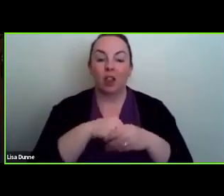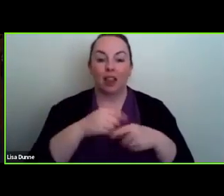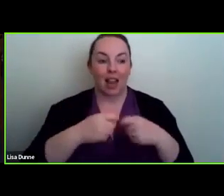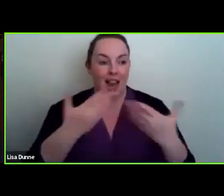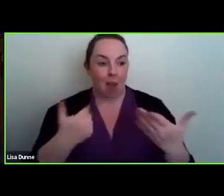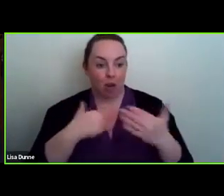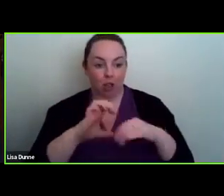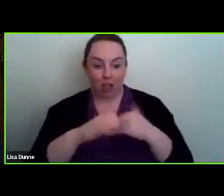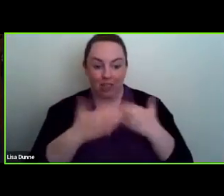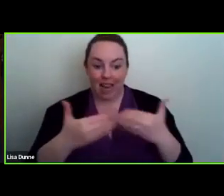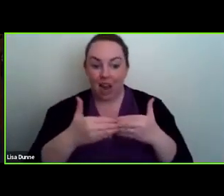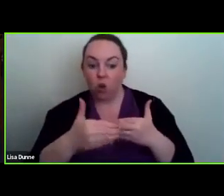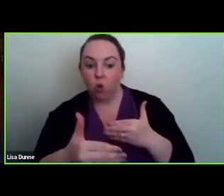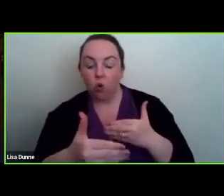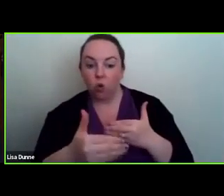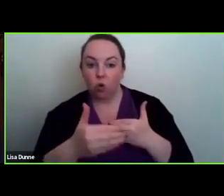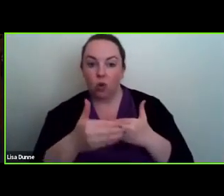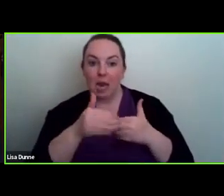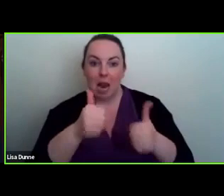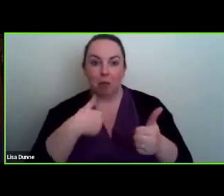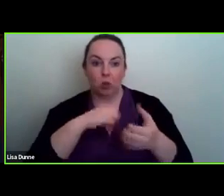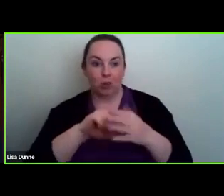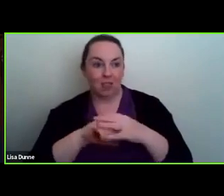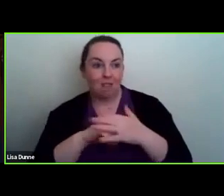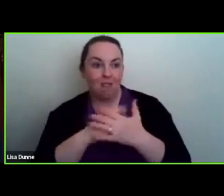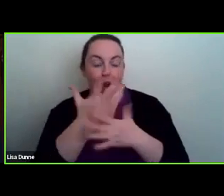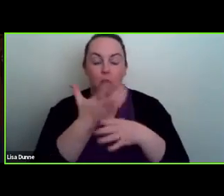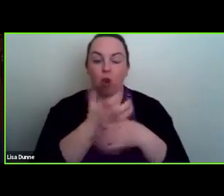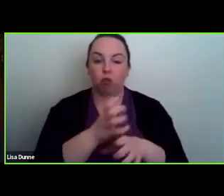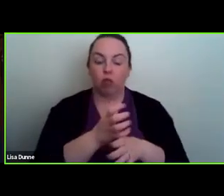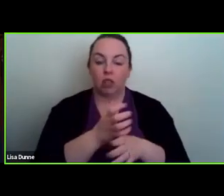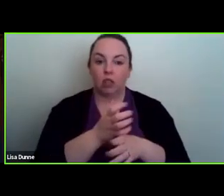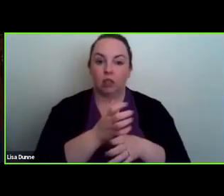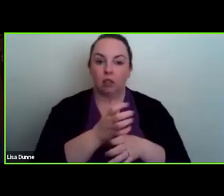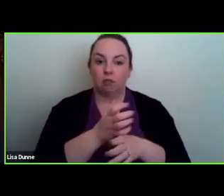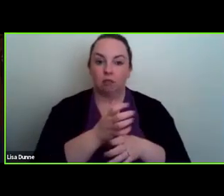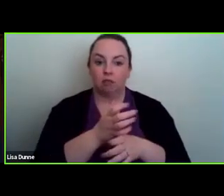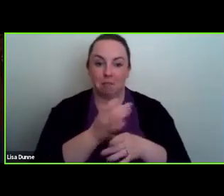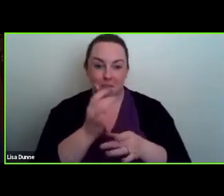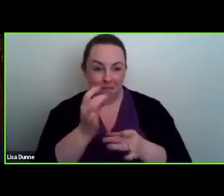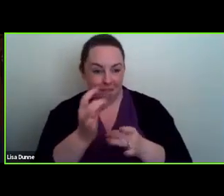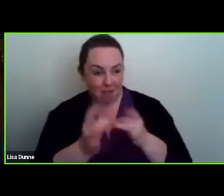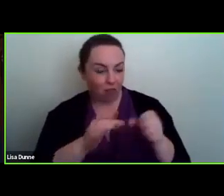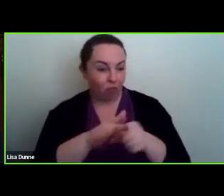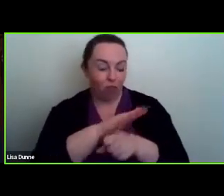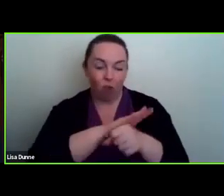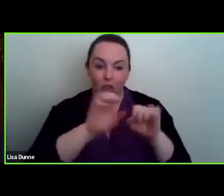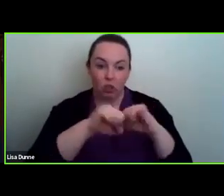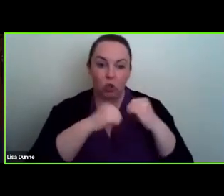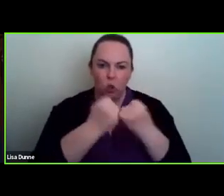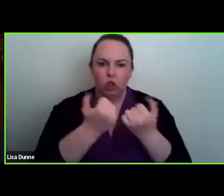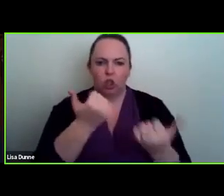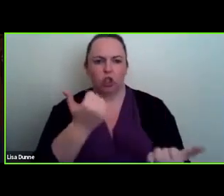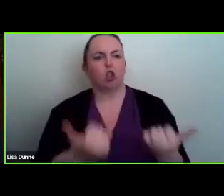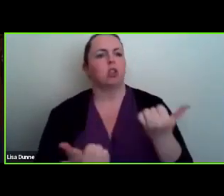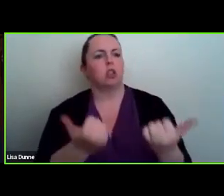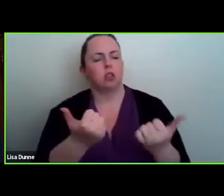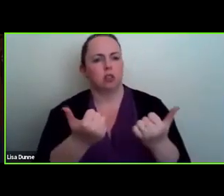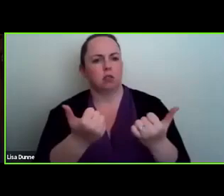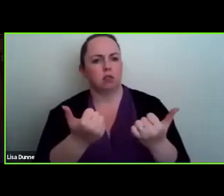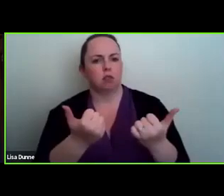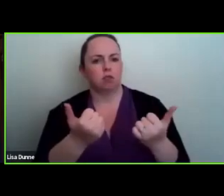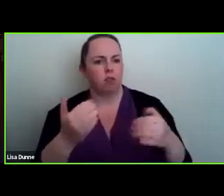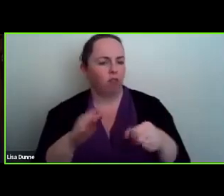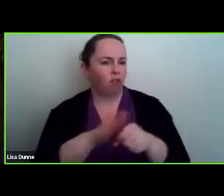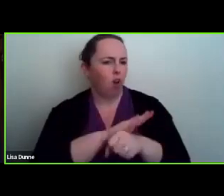have to craft a country that is fabricated with social justice and principles of equality, we have